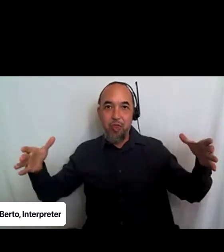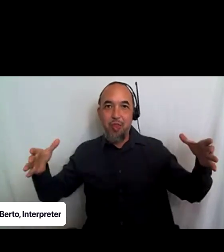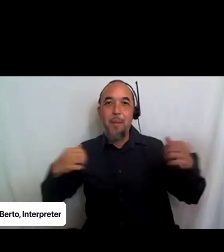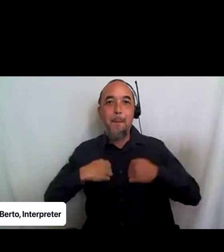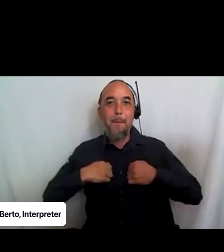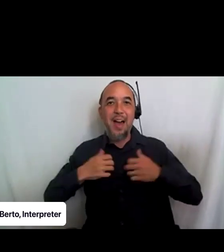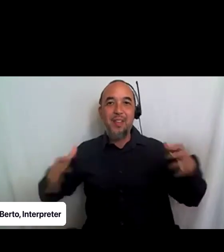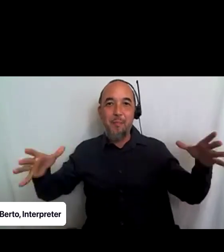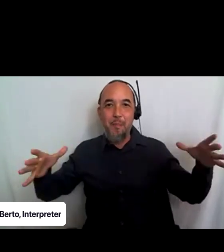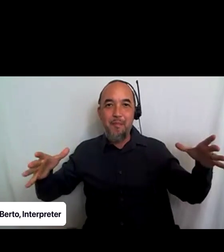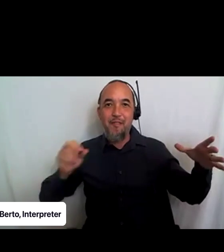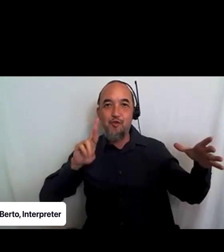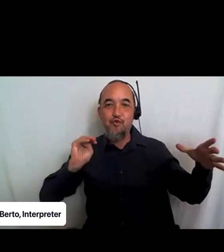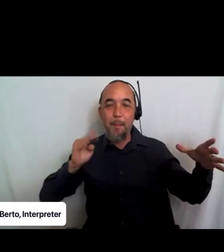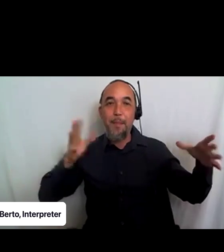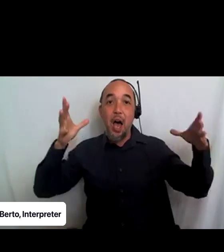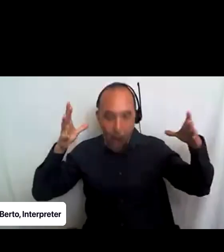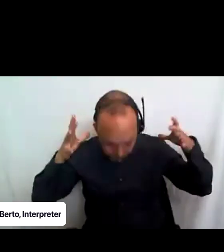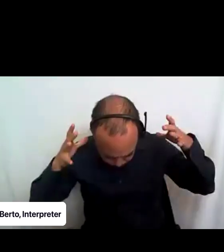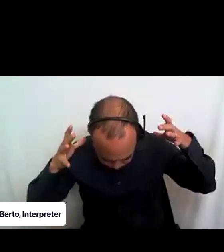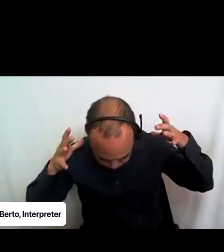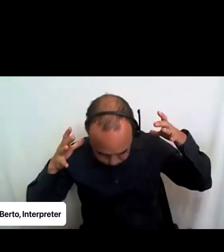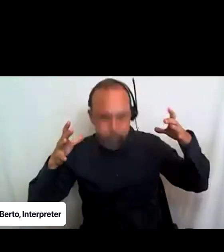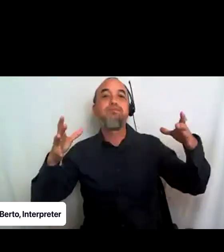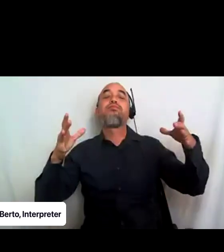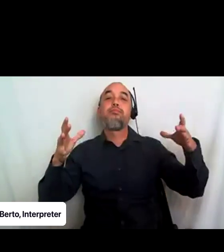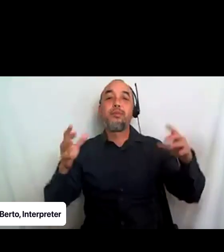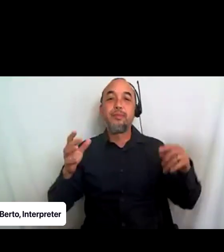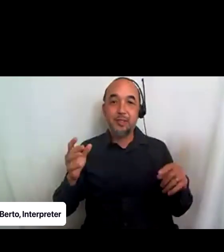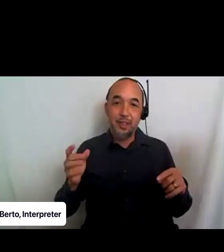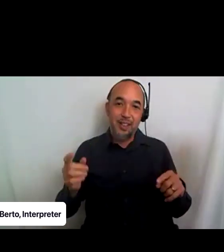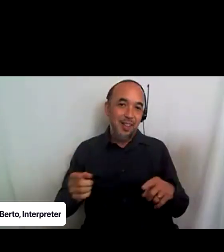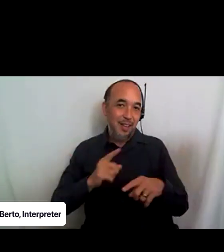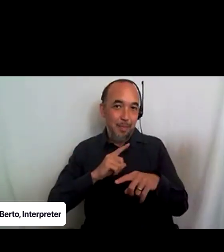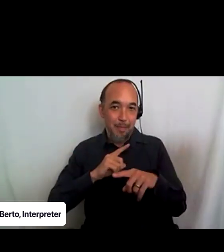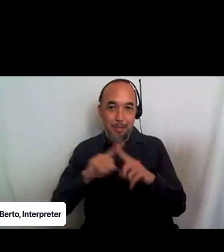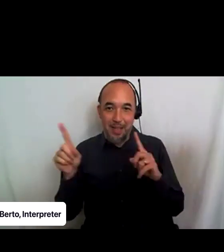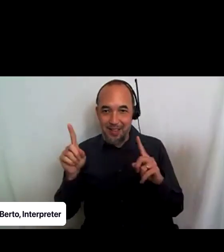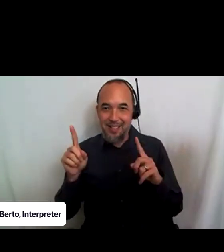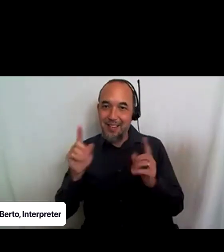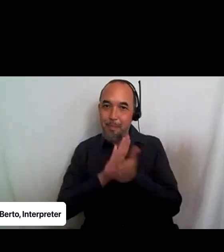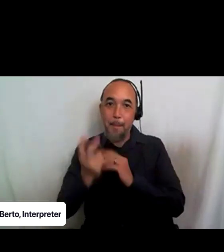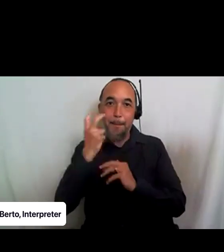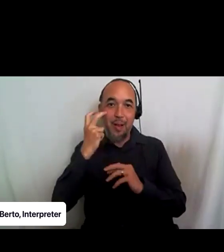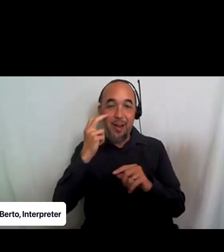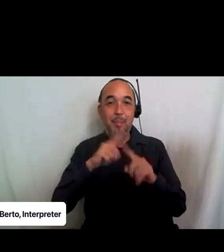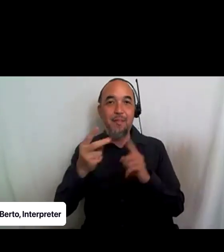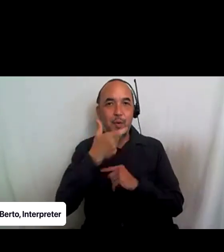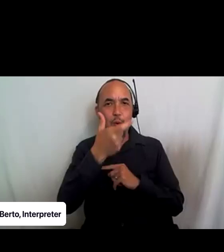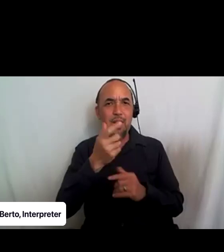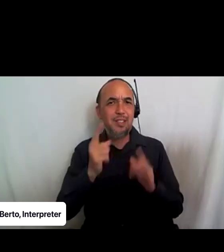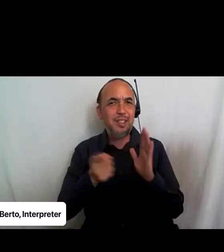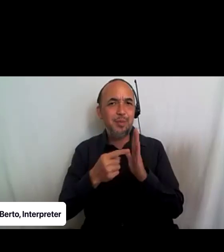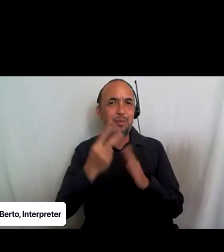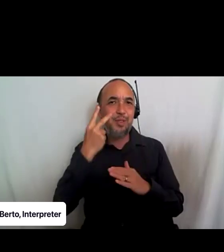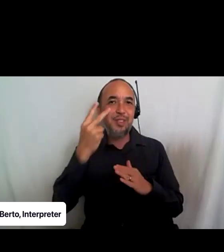time, you know the story. But if you watch the episode, you see Roach in the background and a lot of shots just kind of like blinking and looking at Izzy and everyone